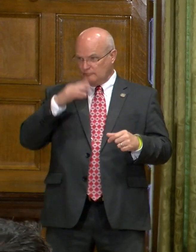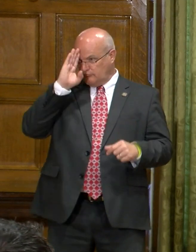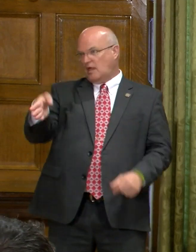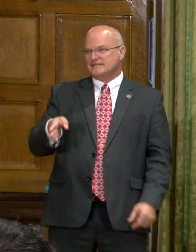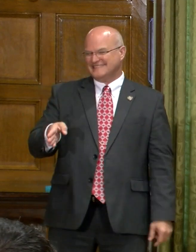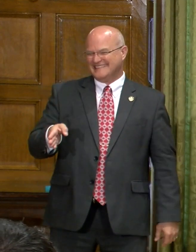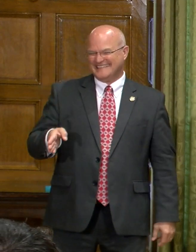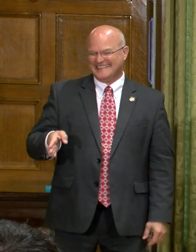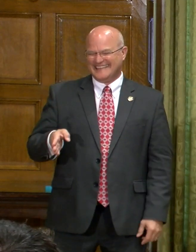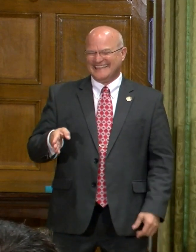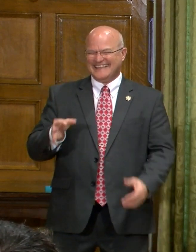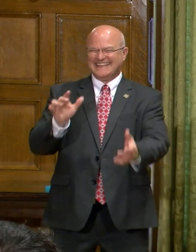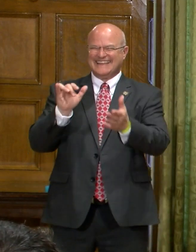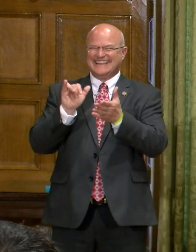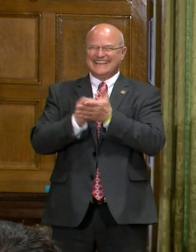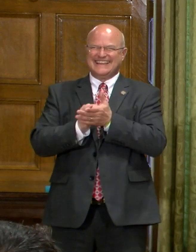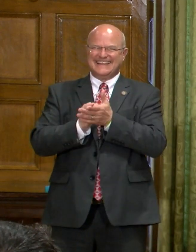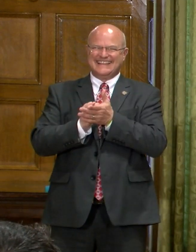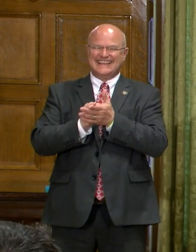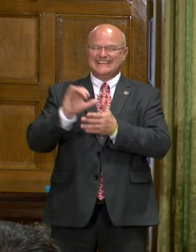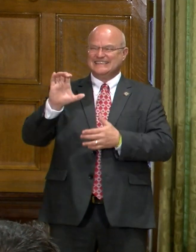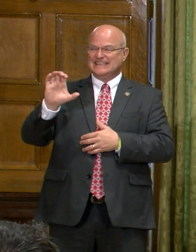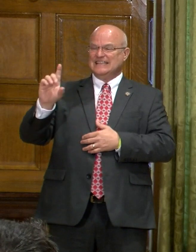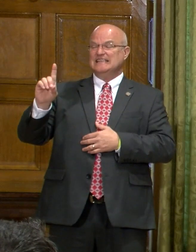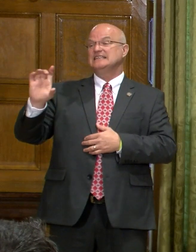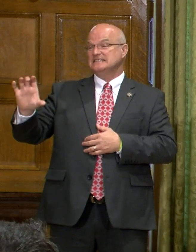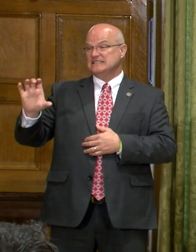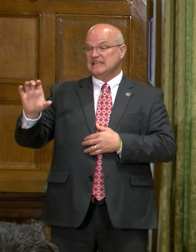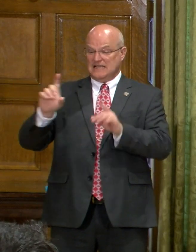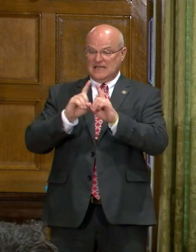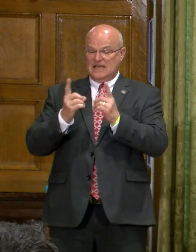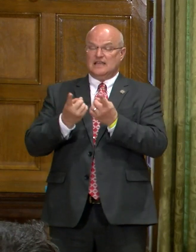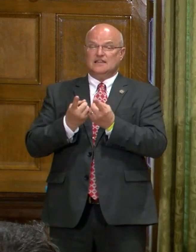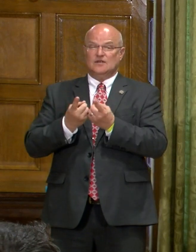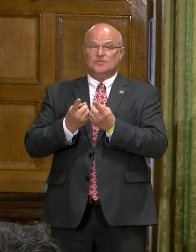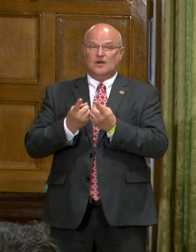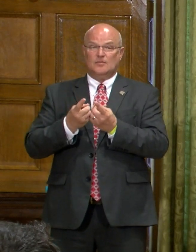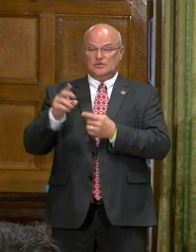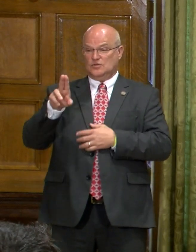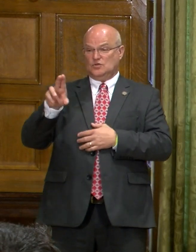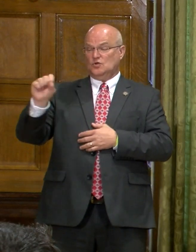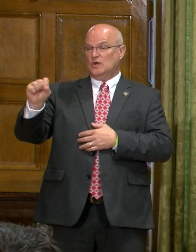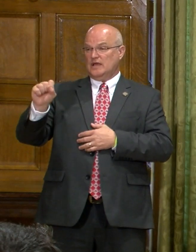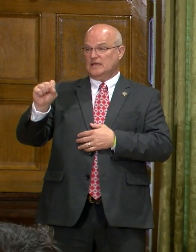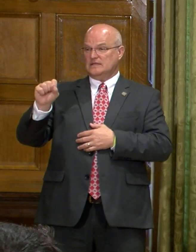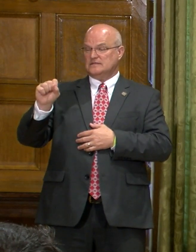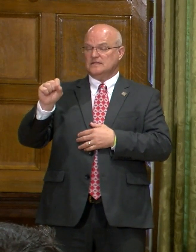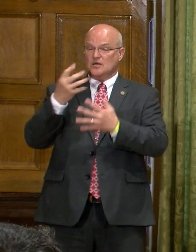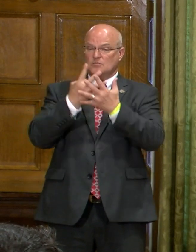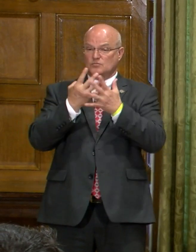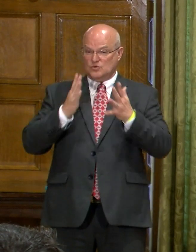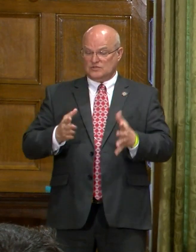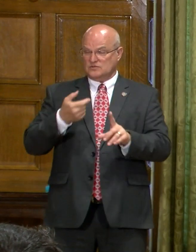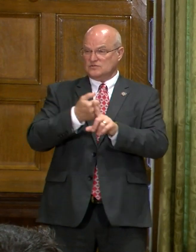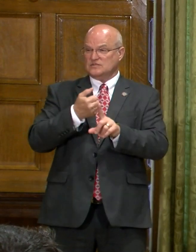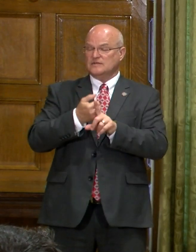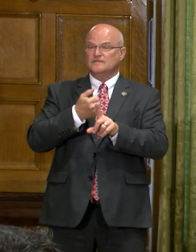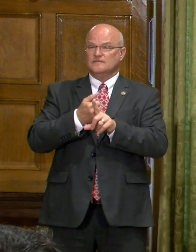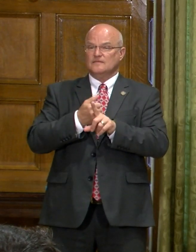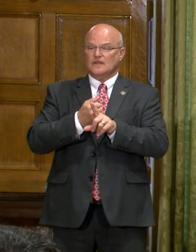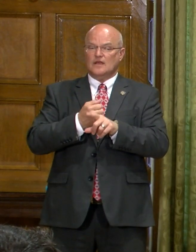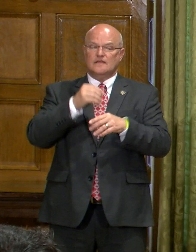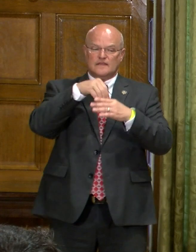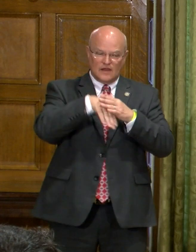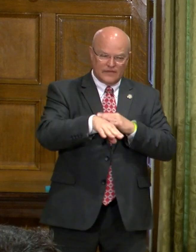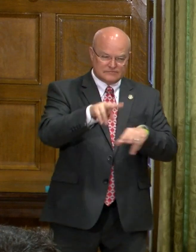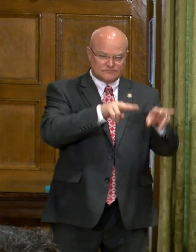blunt. That the CDC and the Department of the U.S. Bureau of Prisons is going